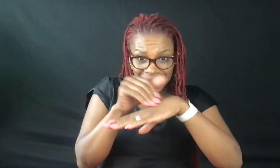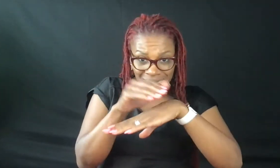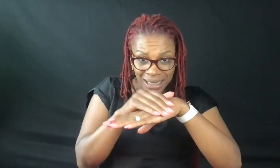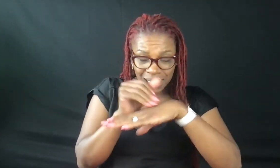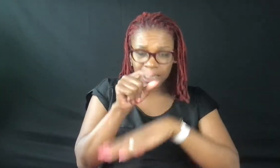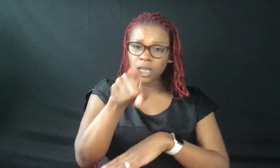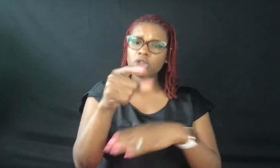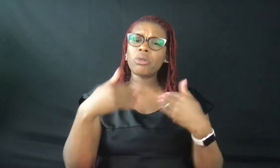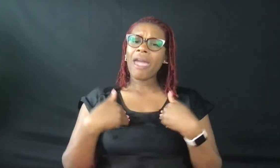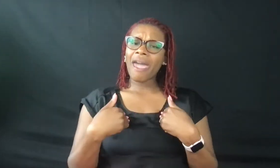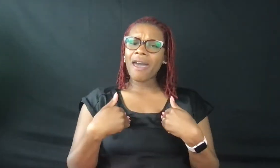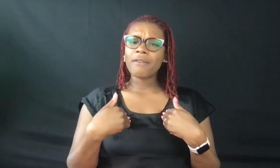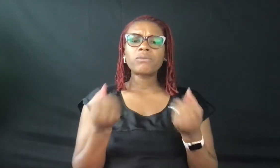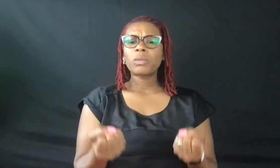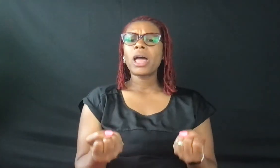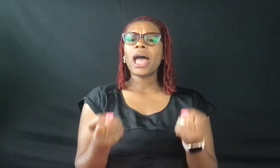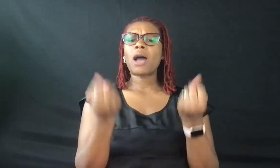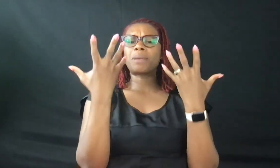pets, you have how many?